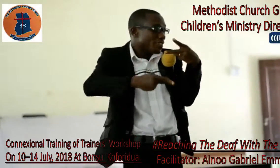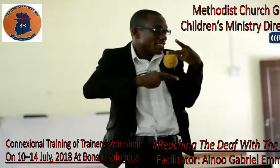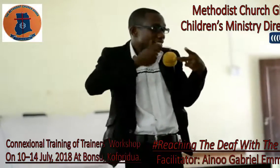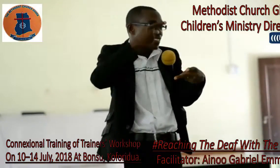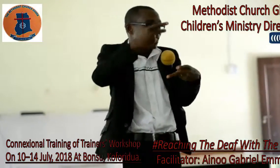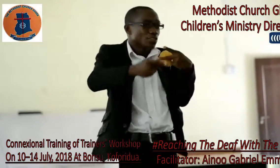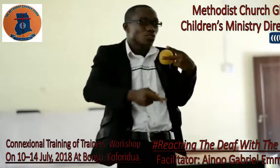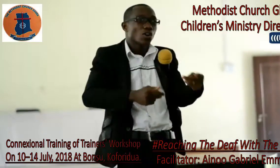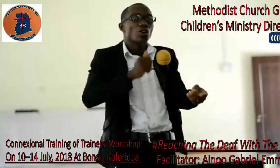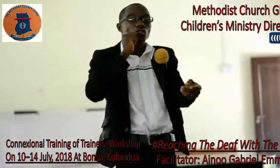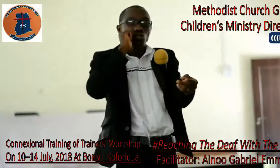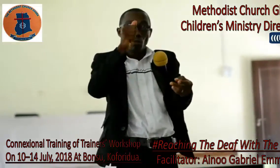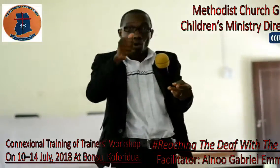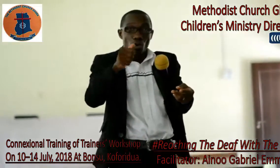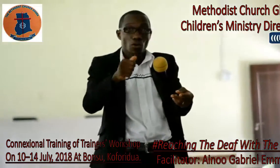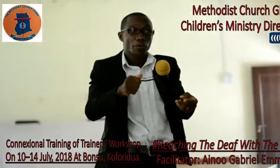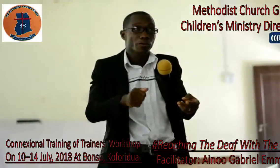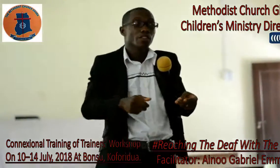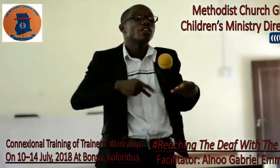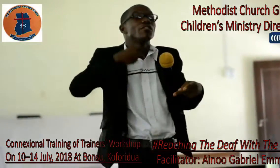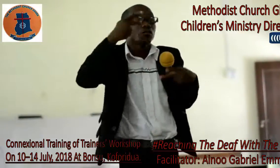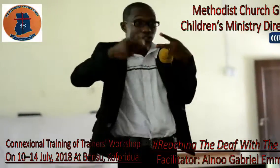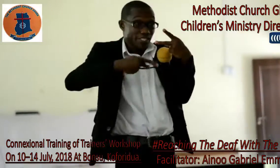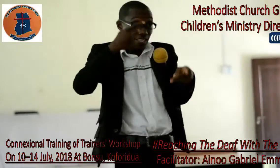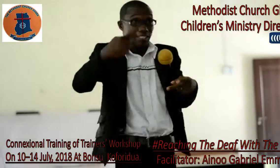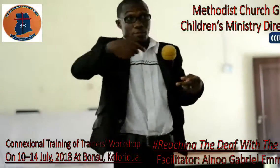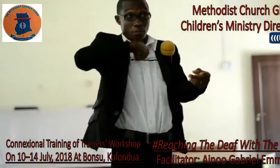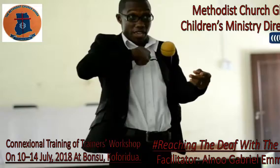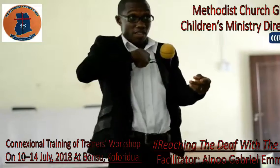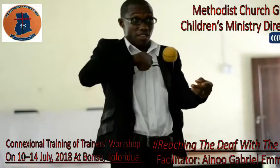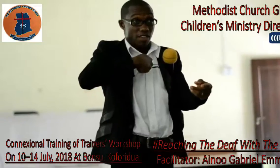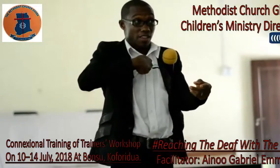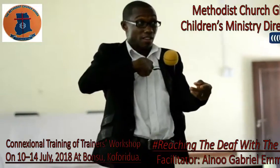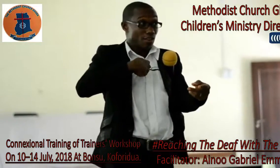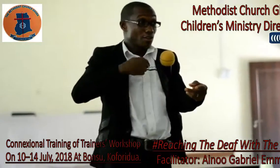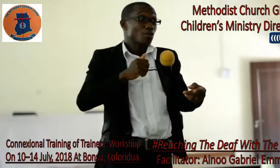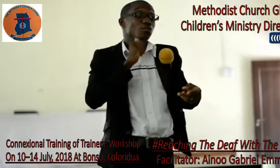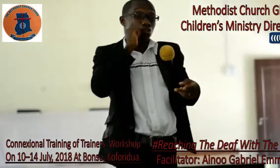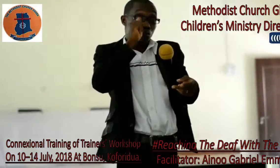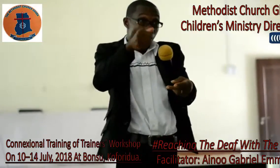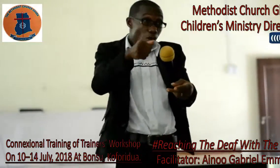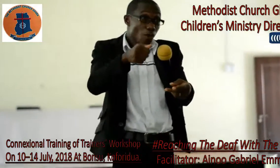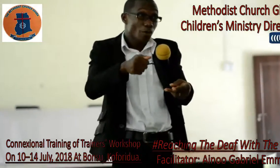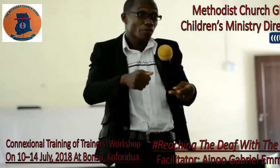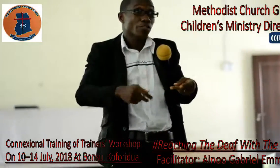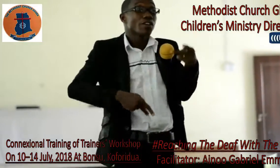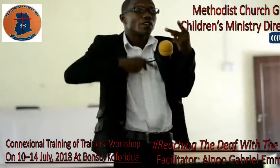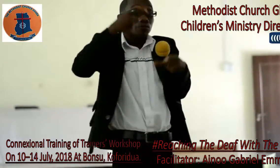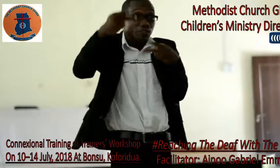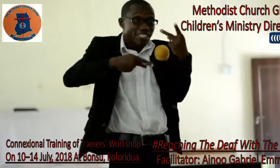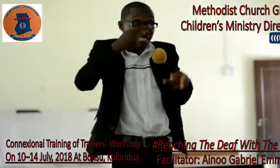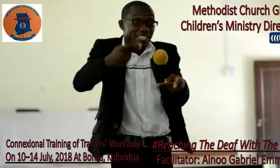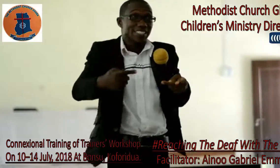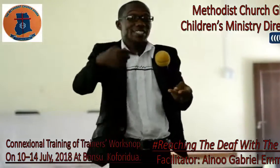Visit. So tomorrow, visit me. Tomorrow, visit